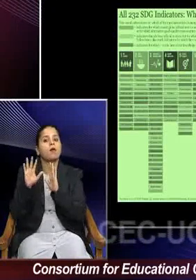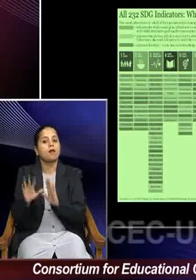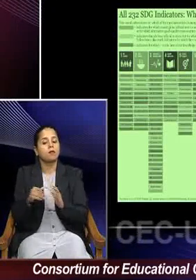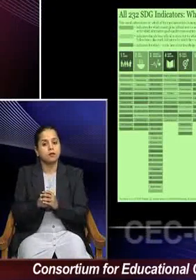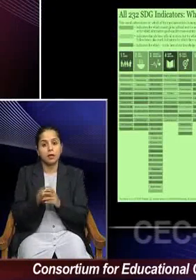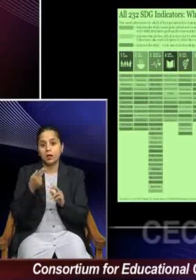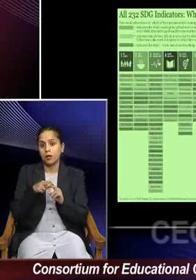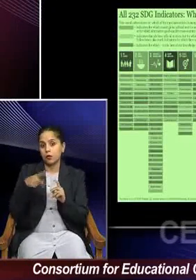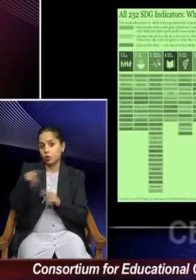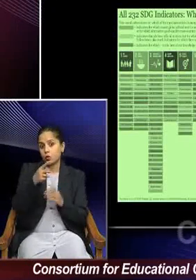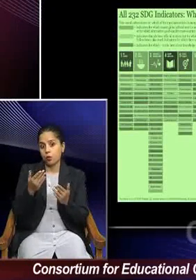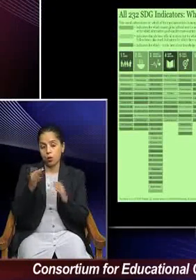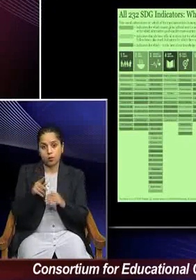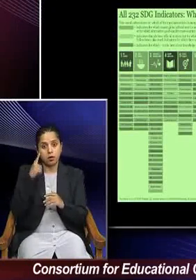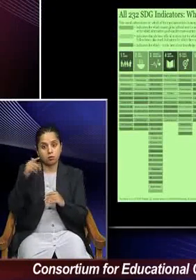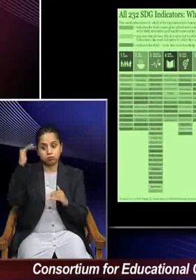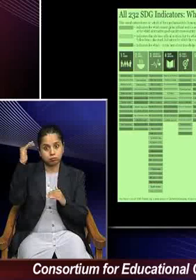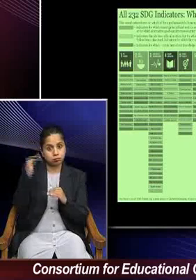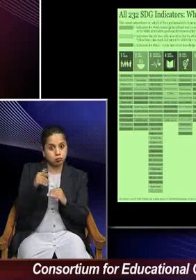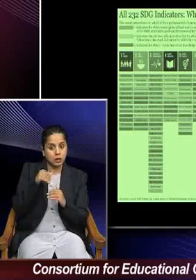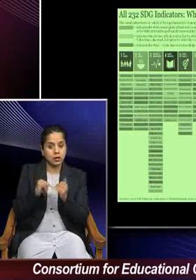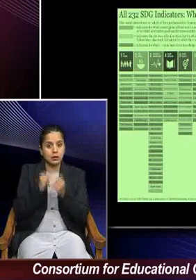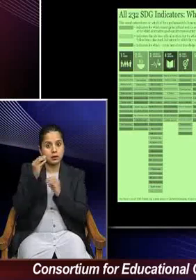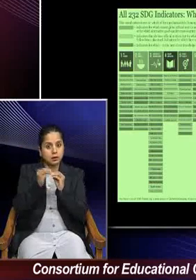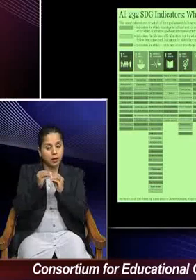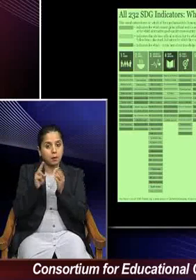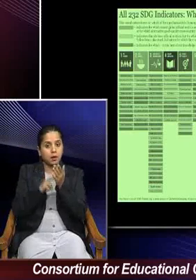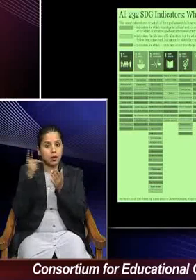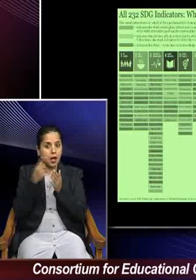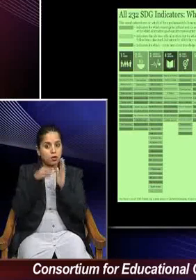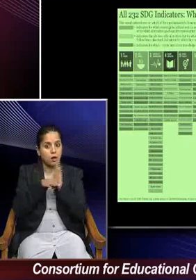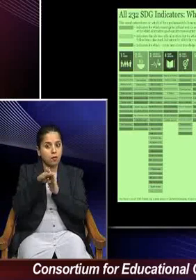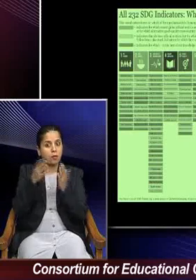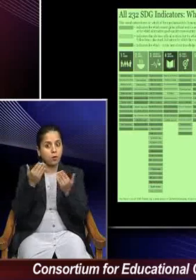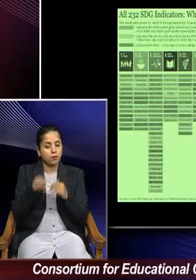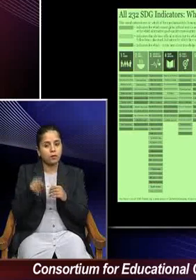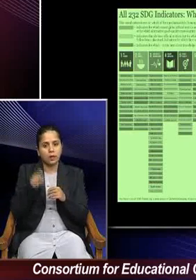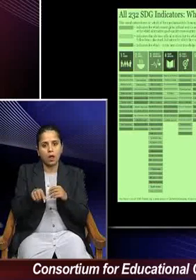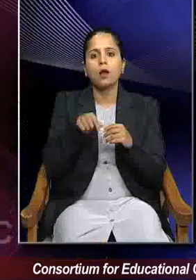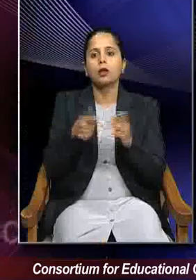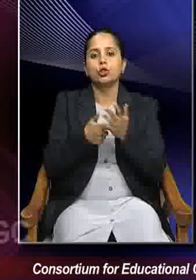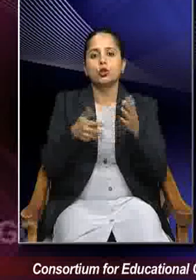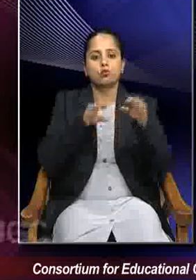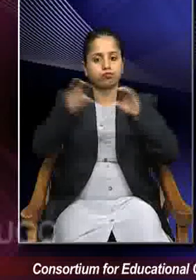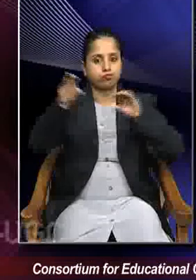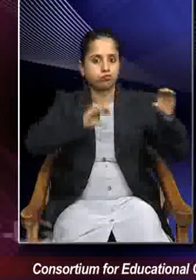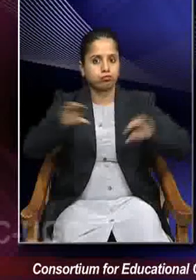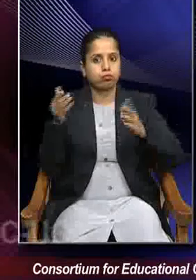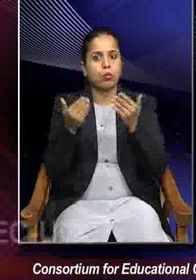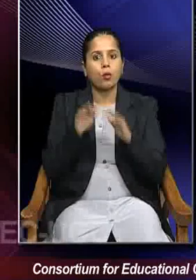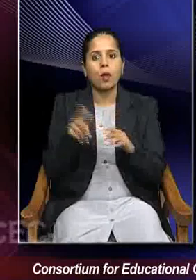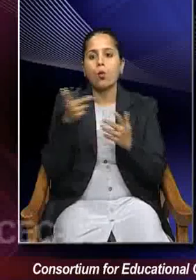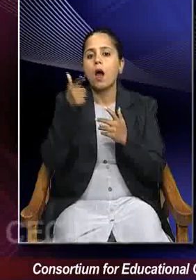if we can bring down this up to subnational level, it can allow us to allocate resources where it is